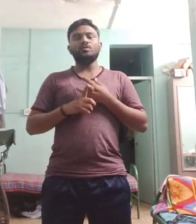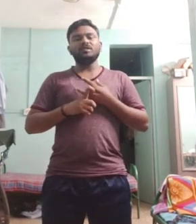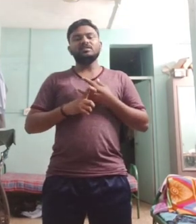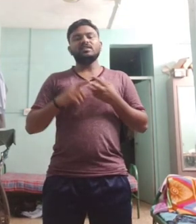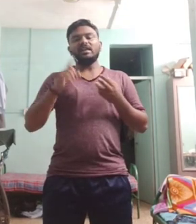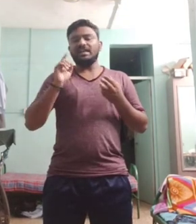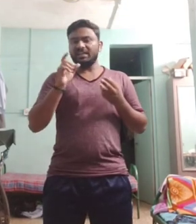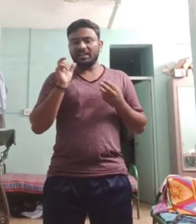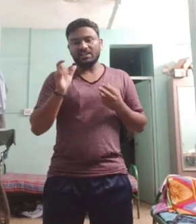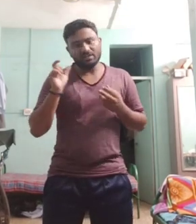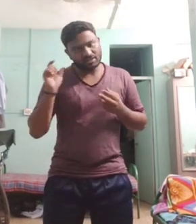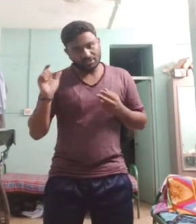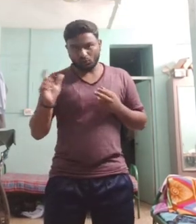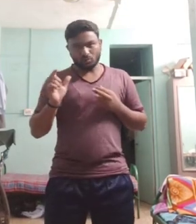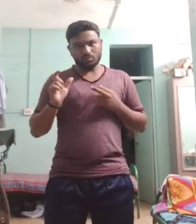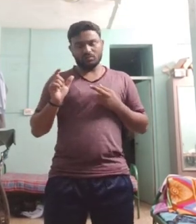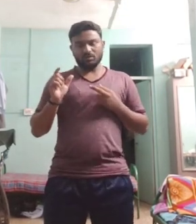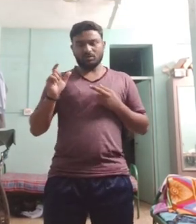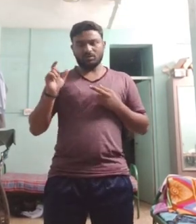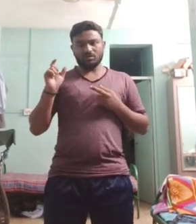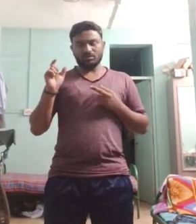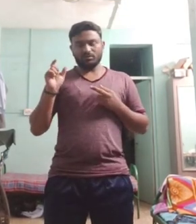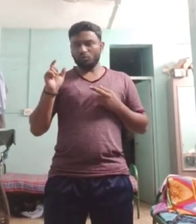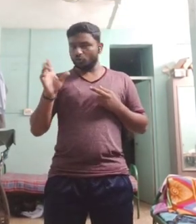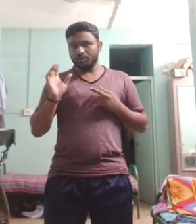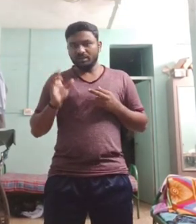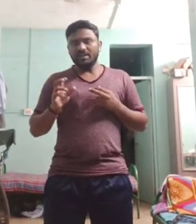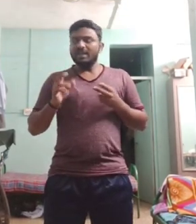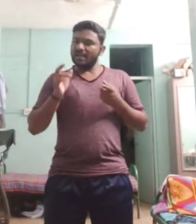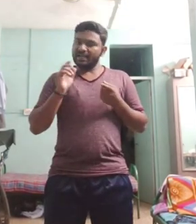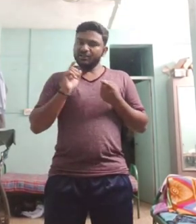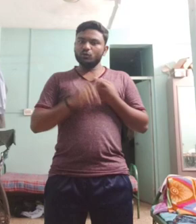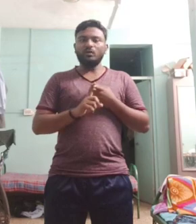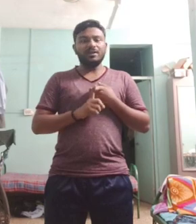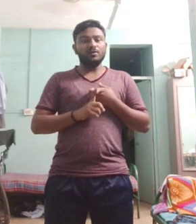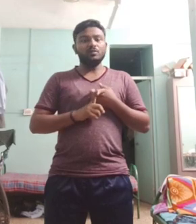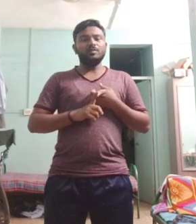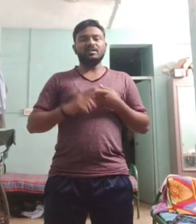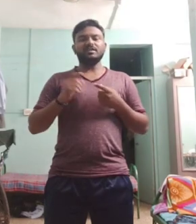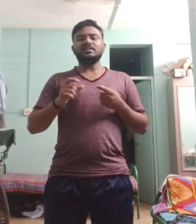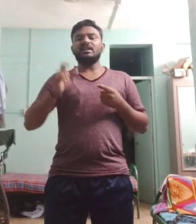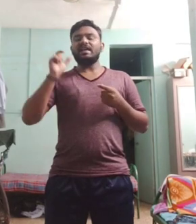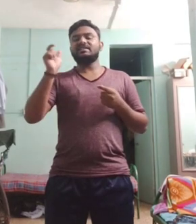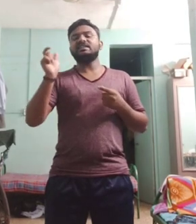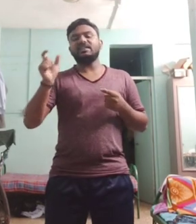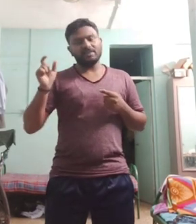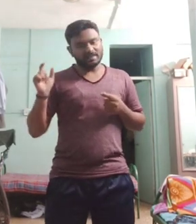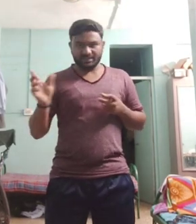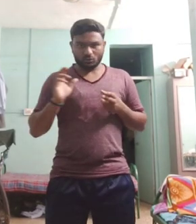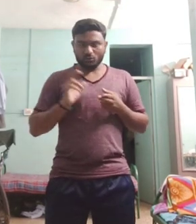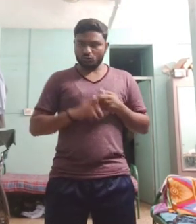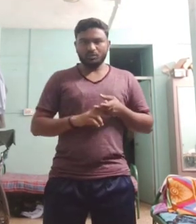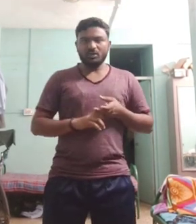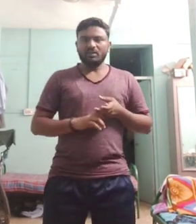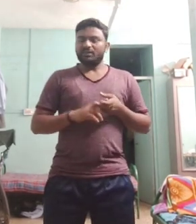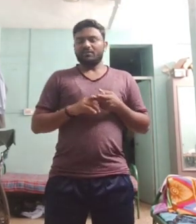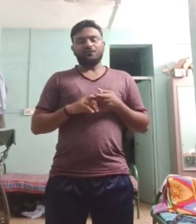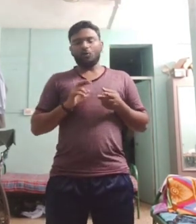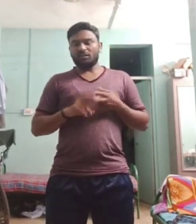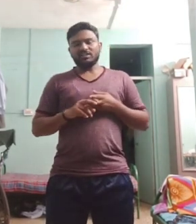is entry level control loop, and do while loop is exit level control loop. What is